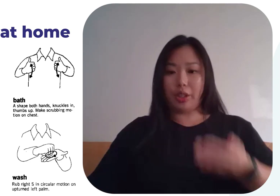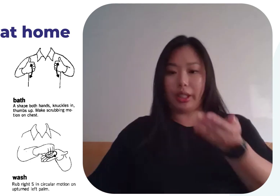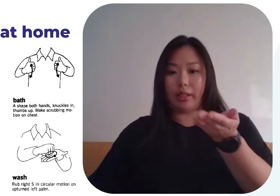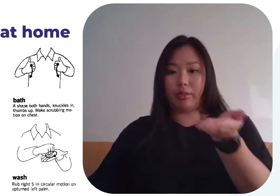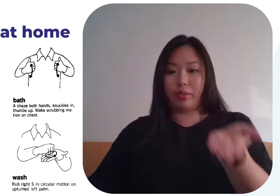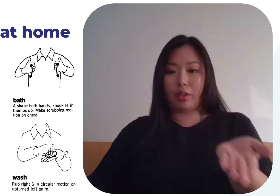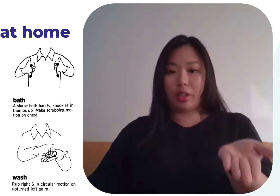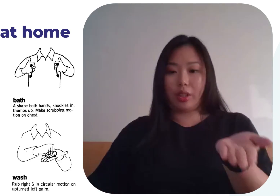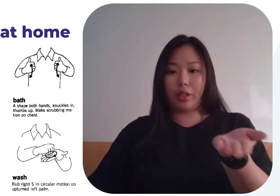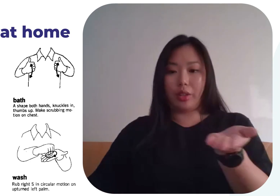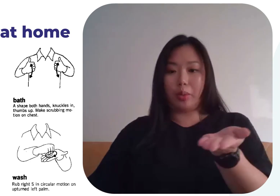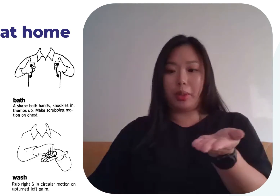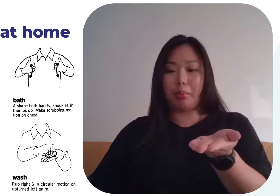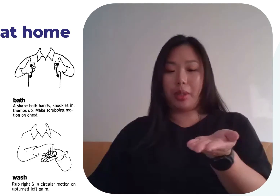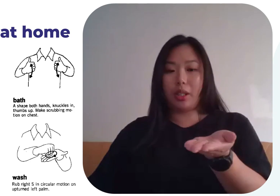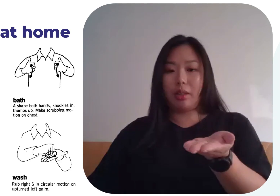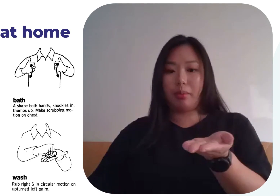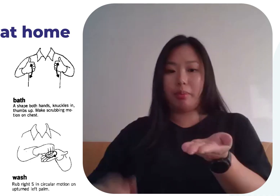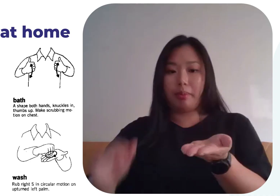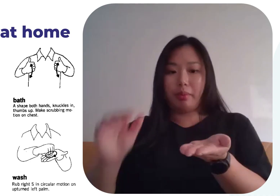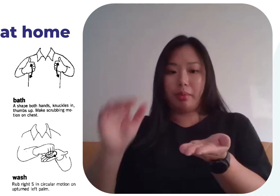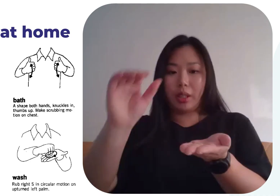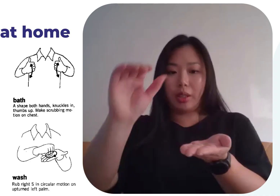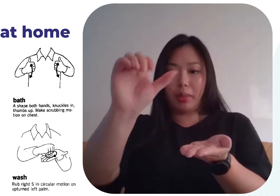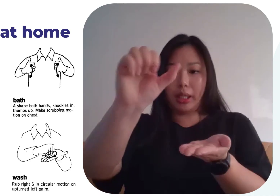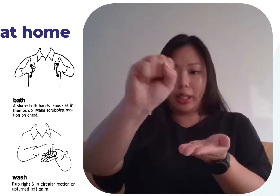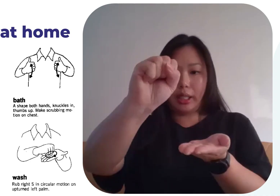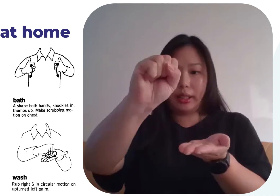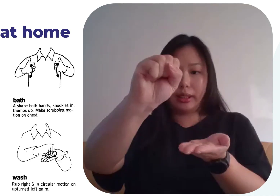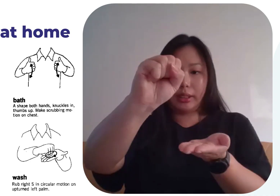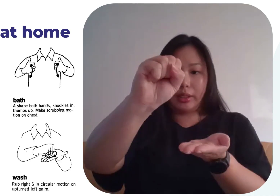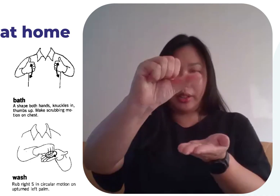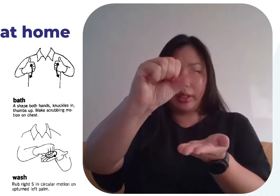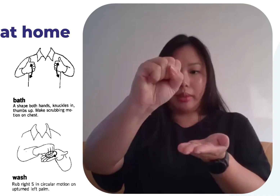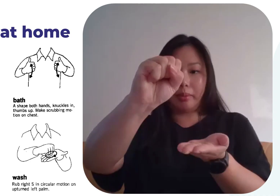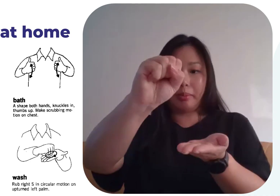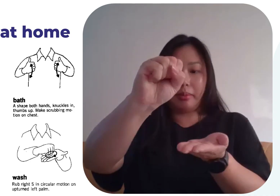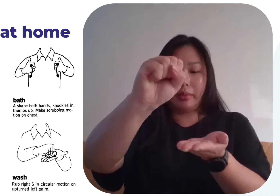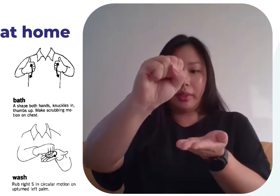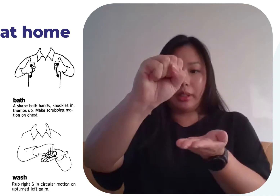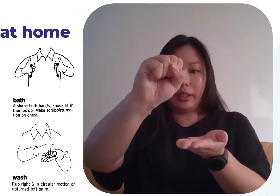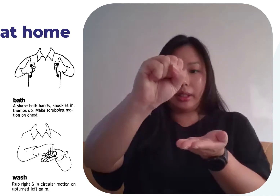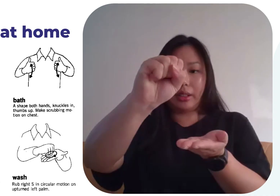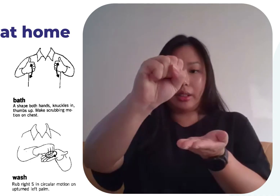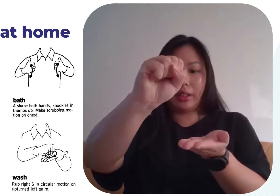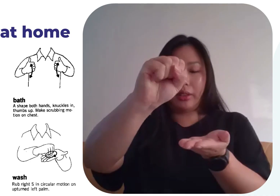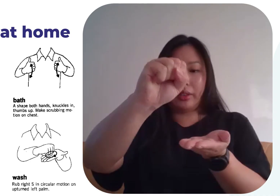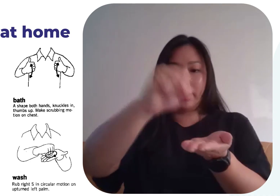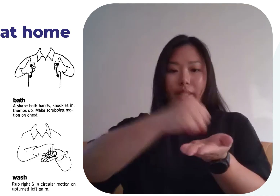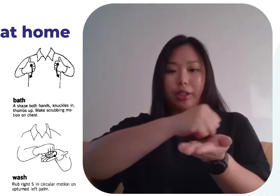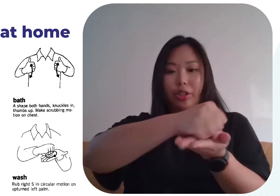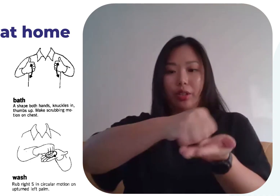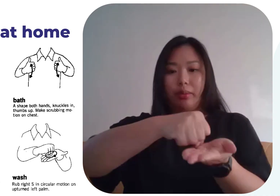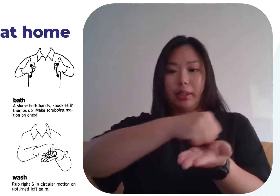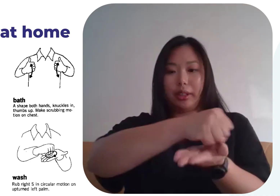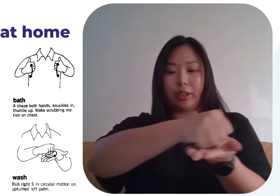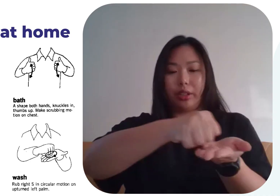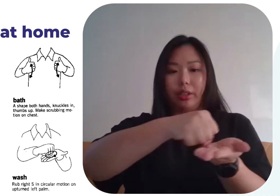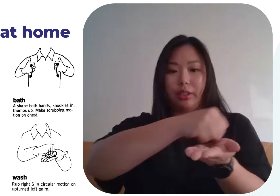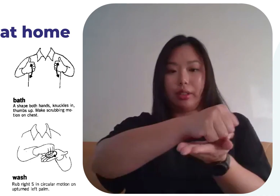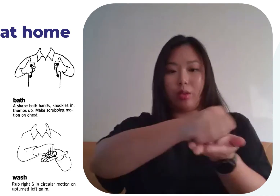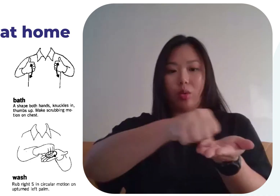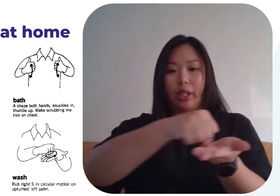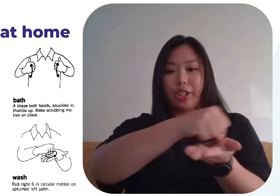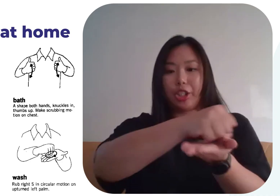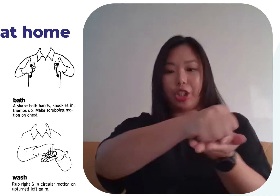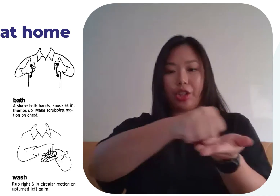Wash, you have your open palm and you make an S so your thumb is closed and you scrub in a